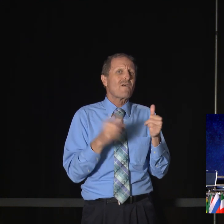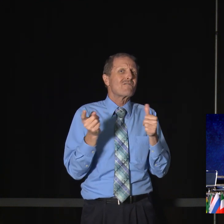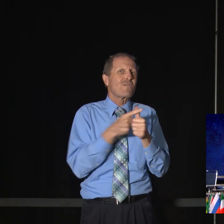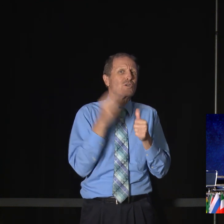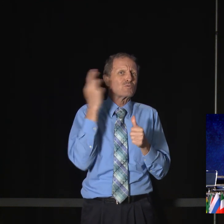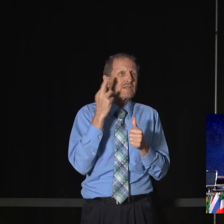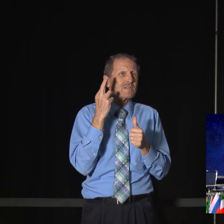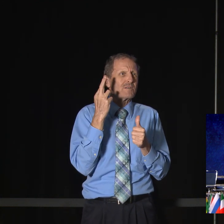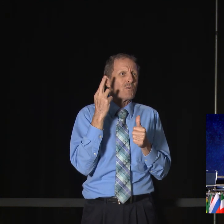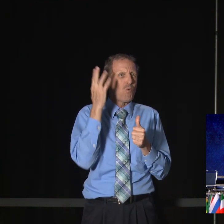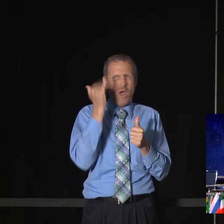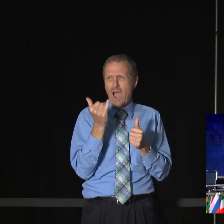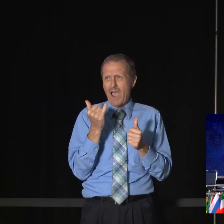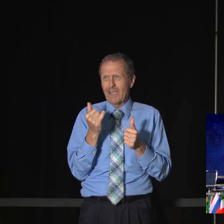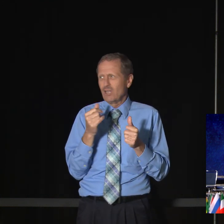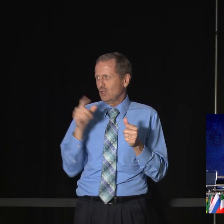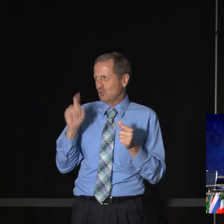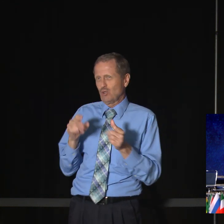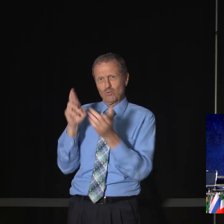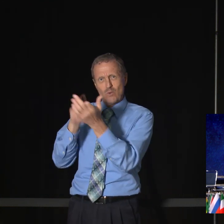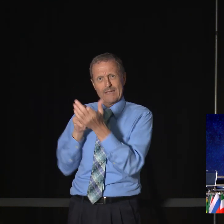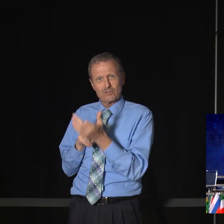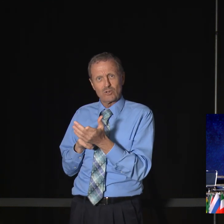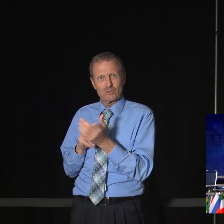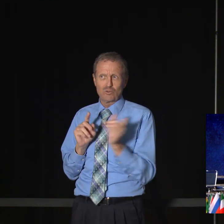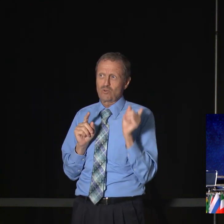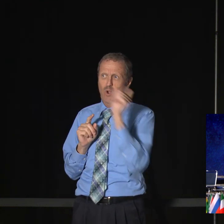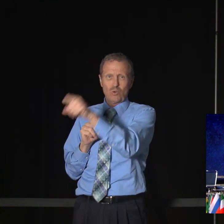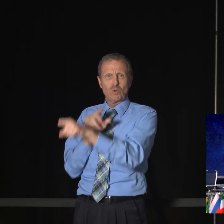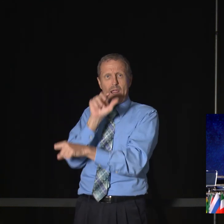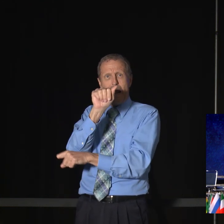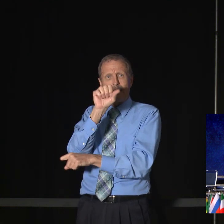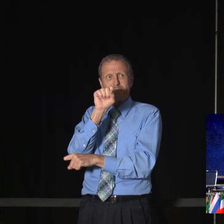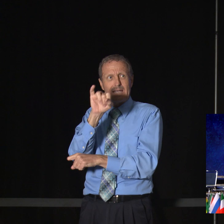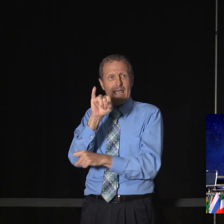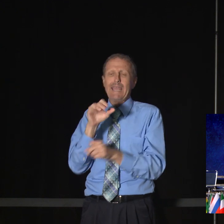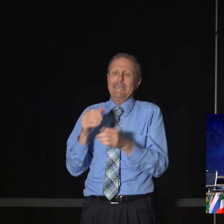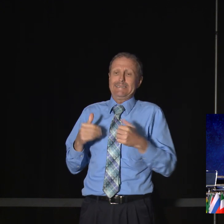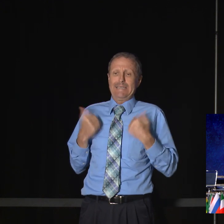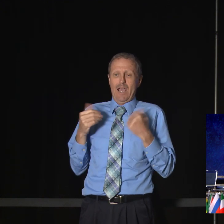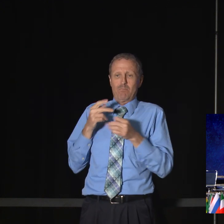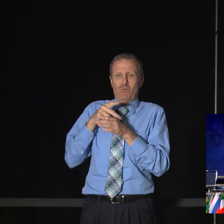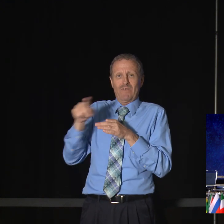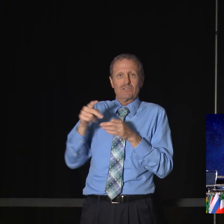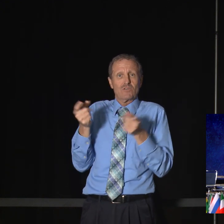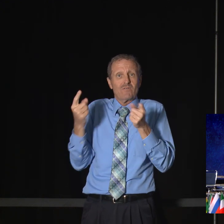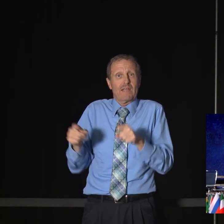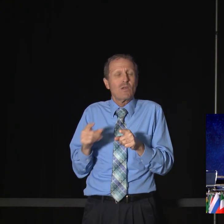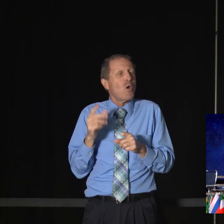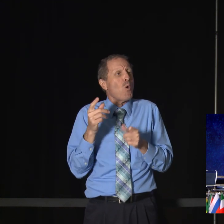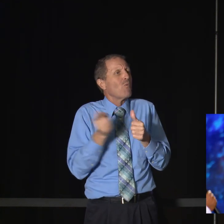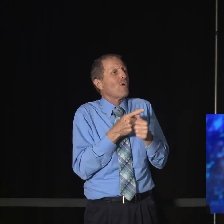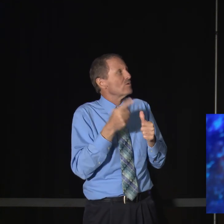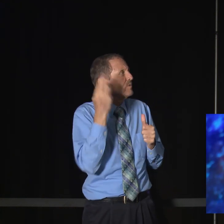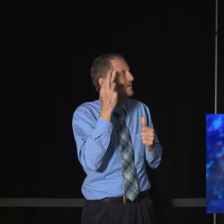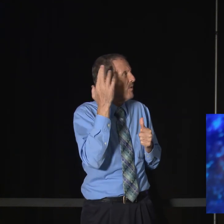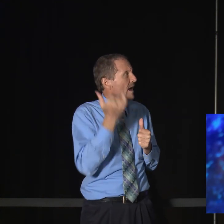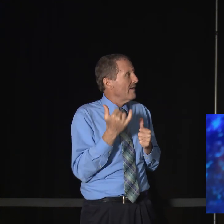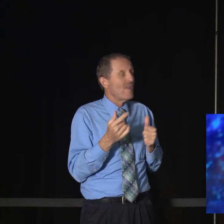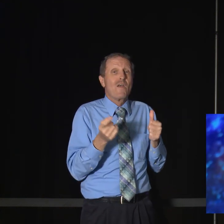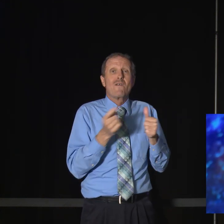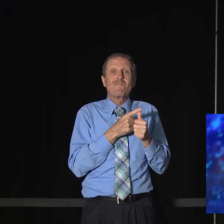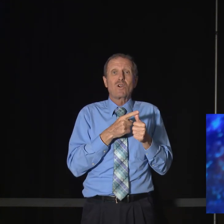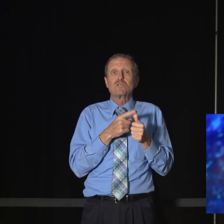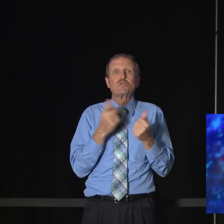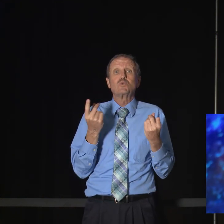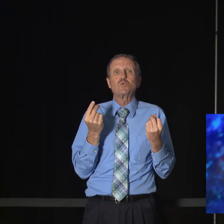We're going to share with you 3 reasons why you should register to come to the Young Professionals event. What's the first reason why? Yeah, so the first thing